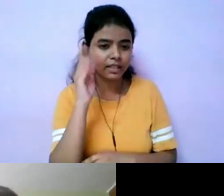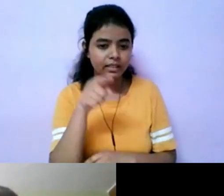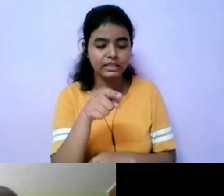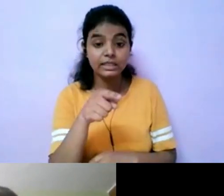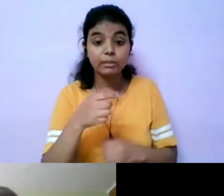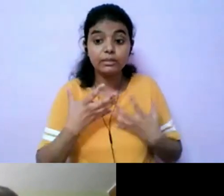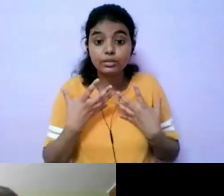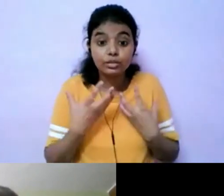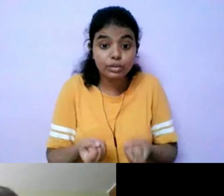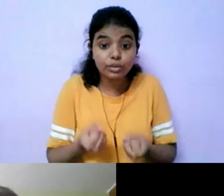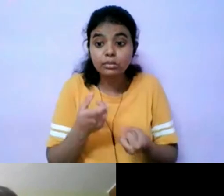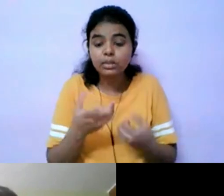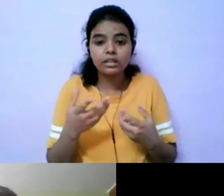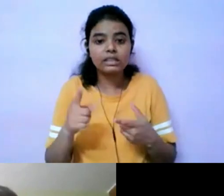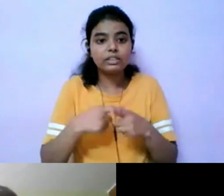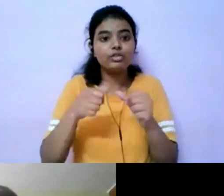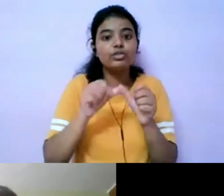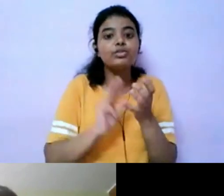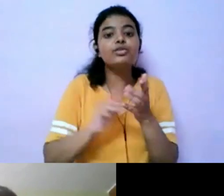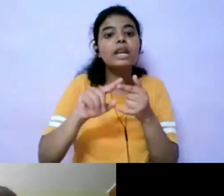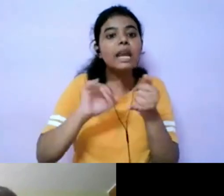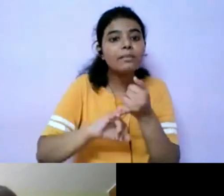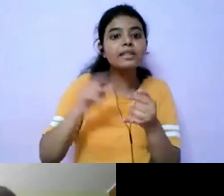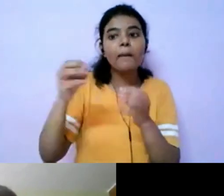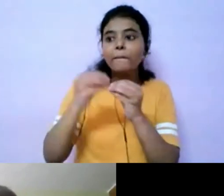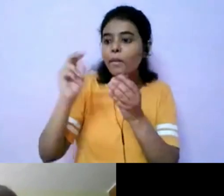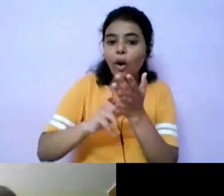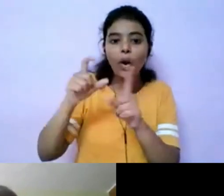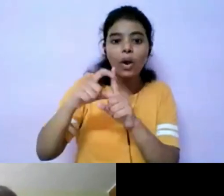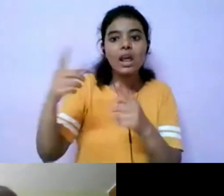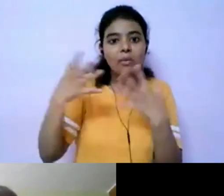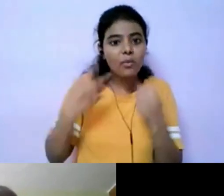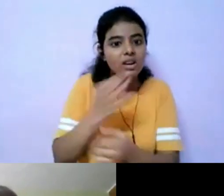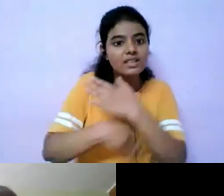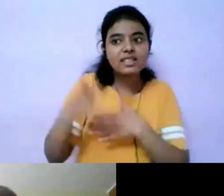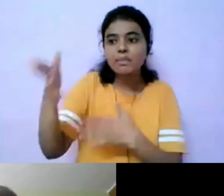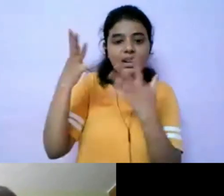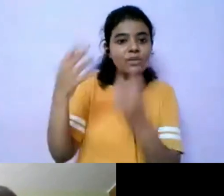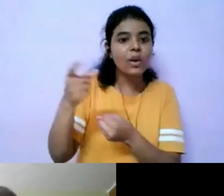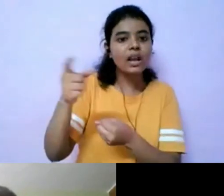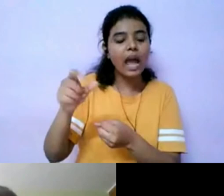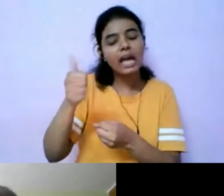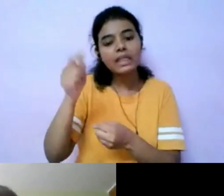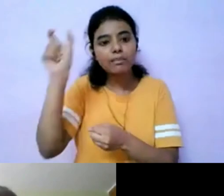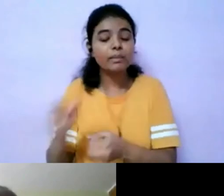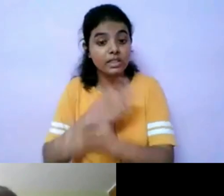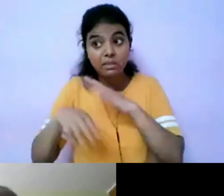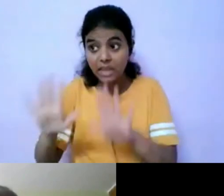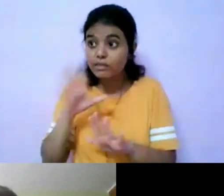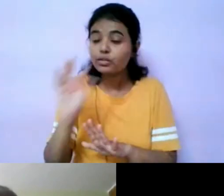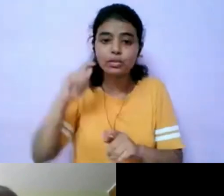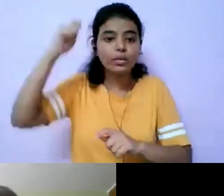to see a James Bond who is disabled and still being perplexed by